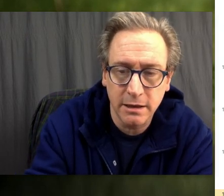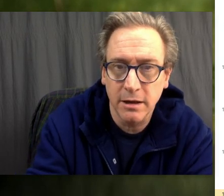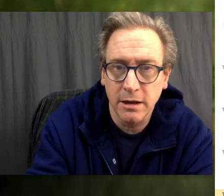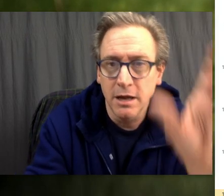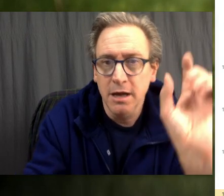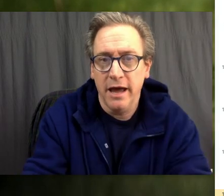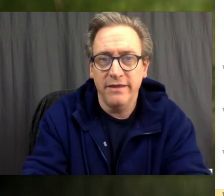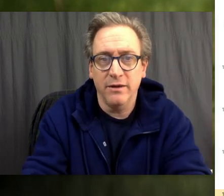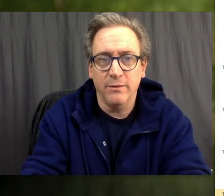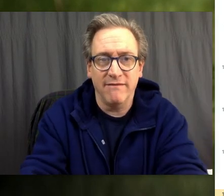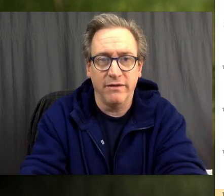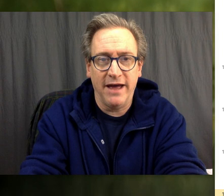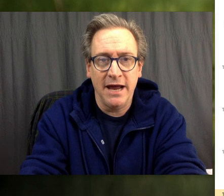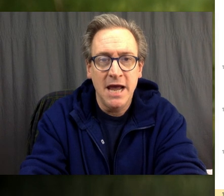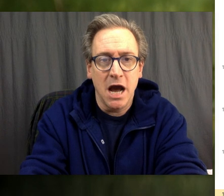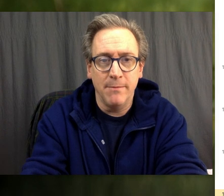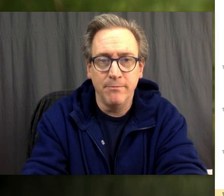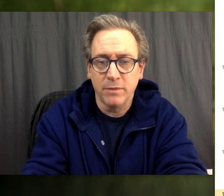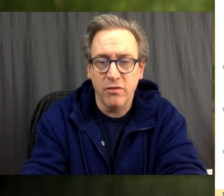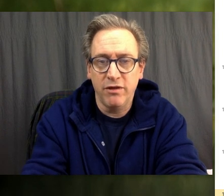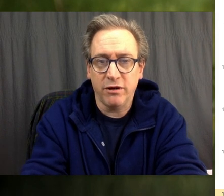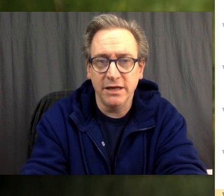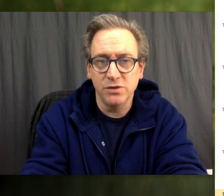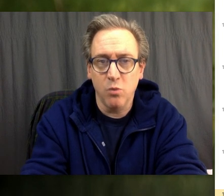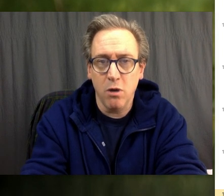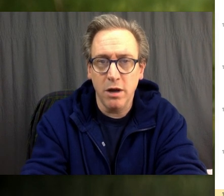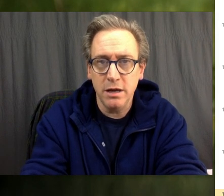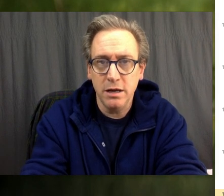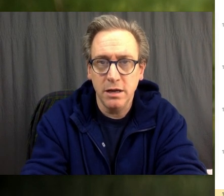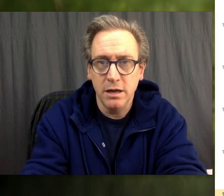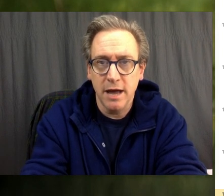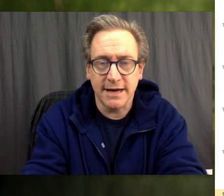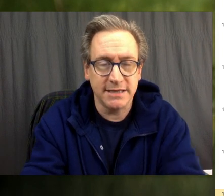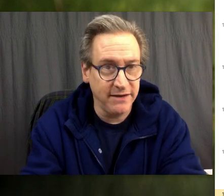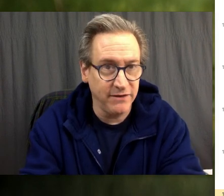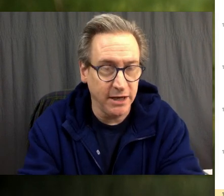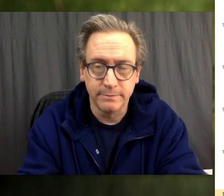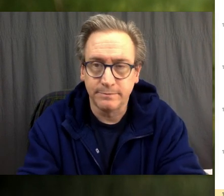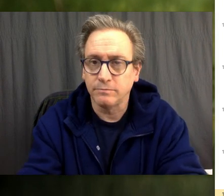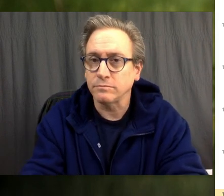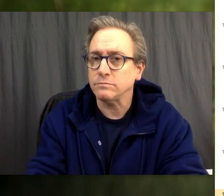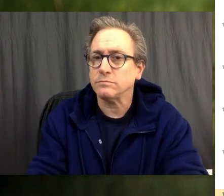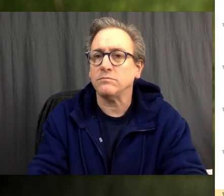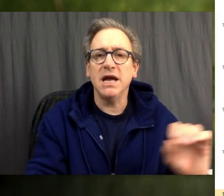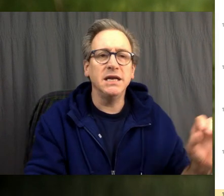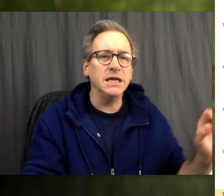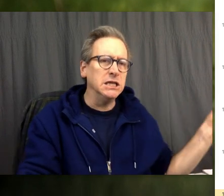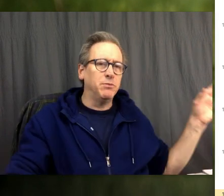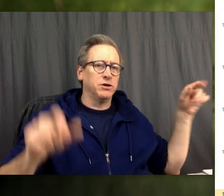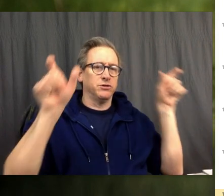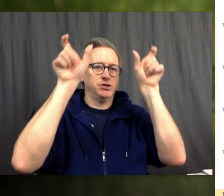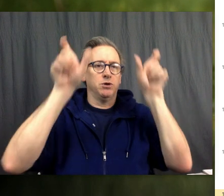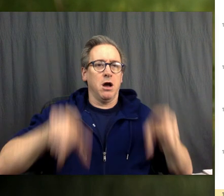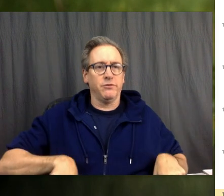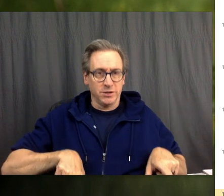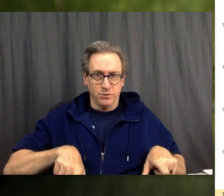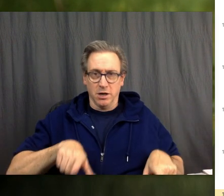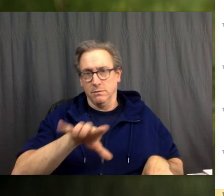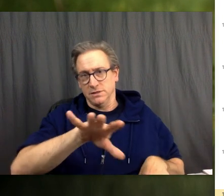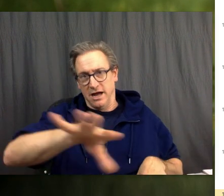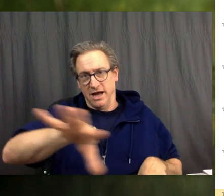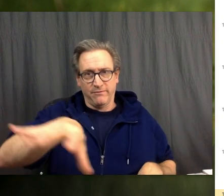knitting, and then we have all that. There is one activity, and in the book they're